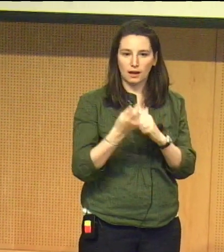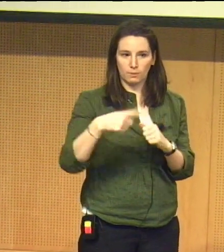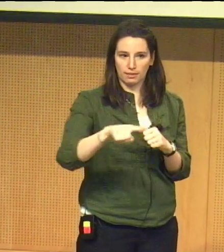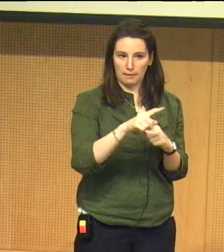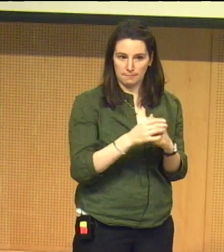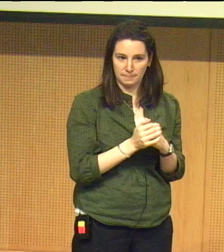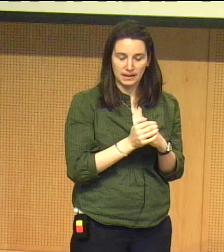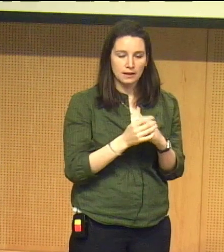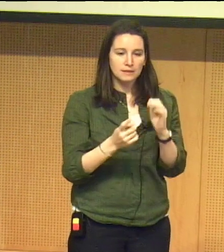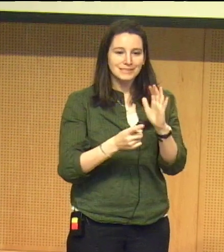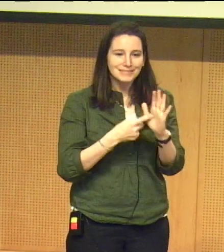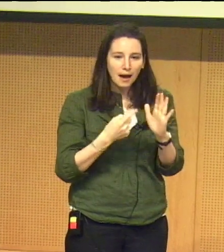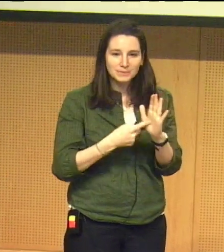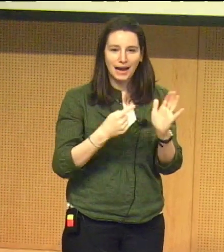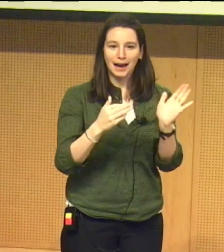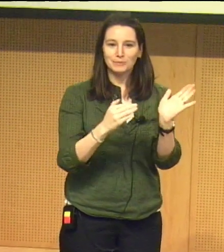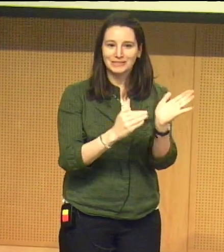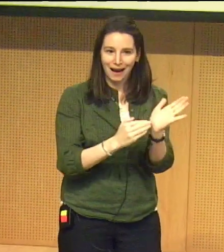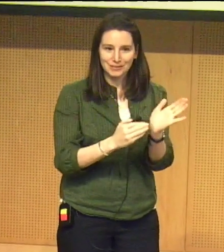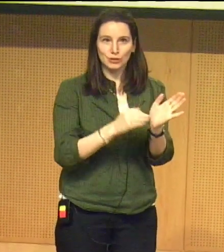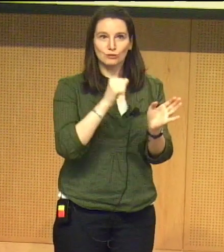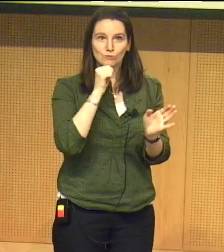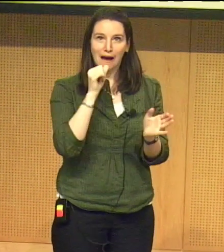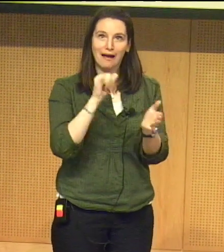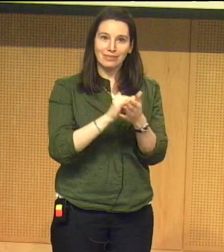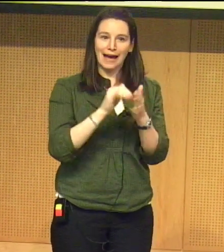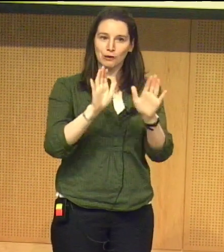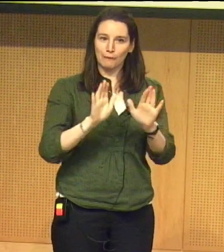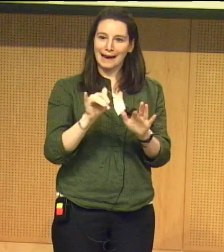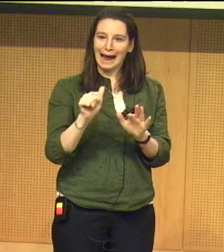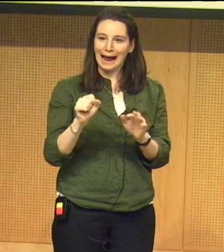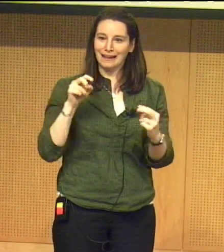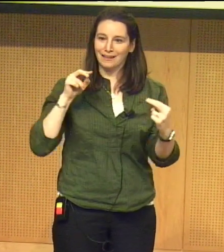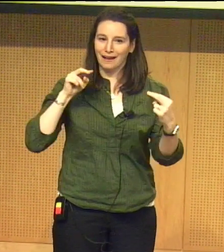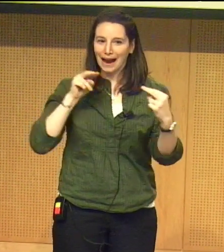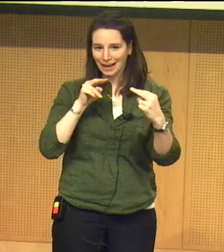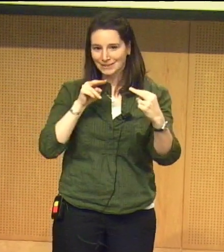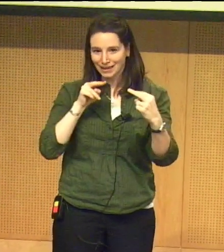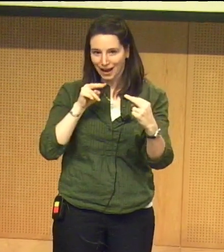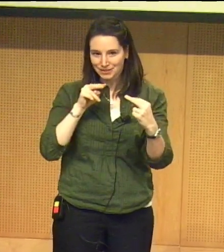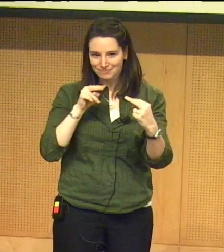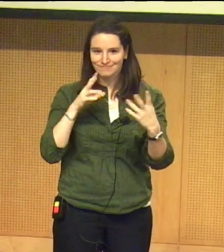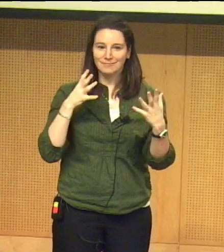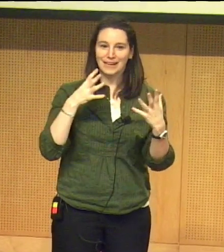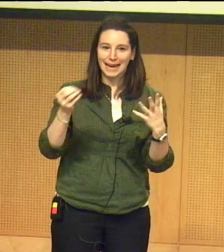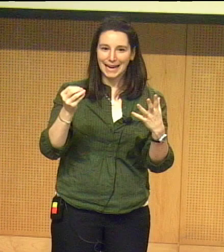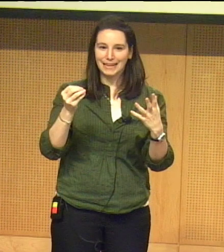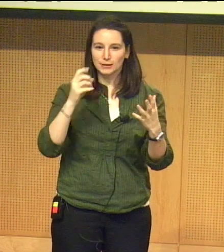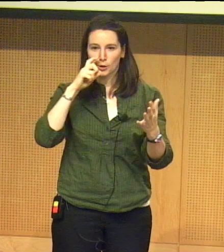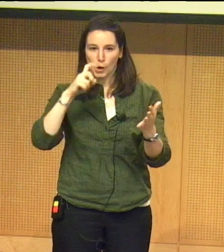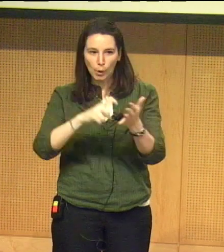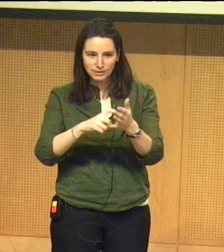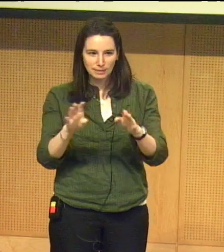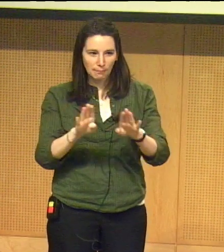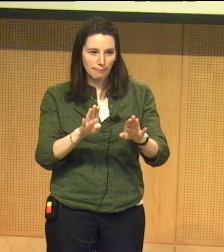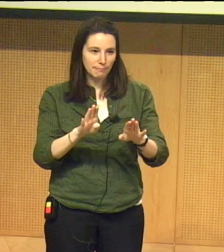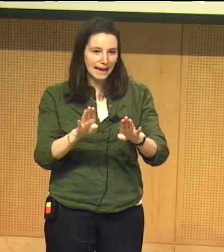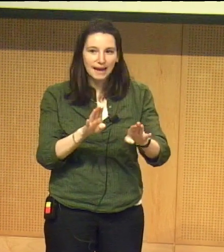with them. Sometimes doctors are not that great at eye contact and noticing behavior